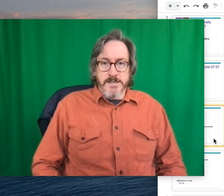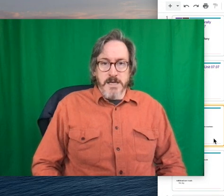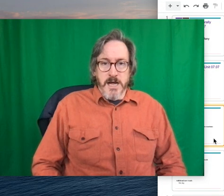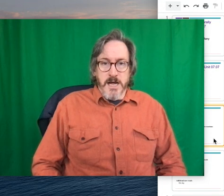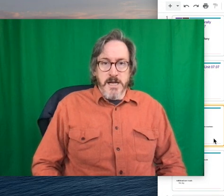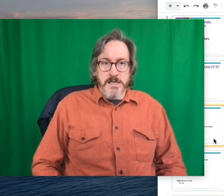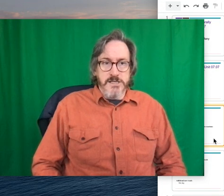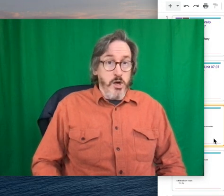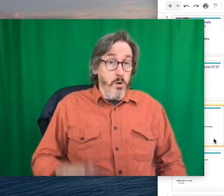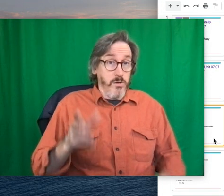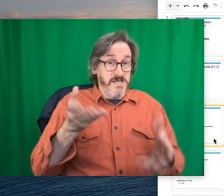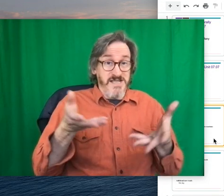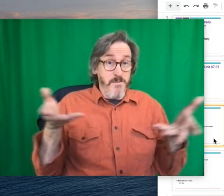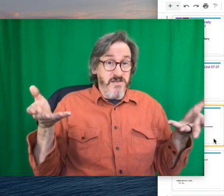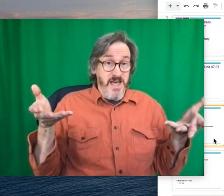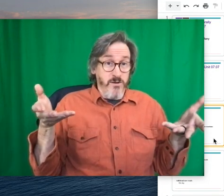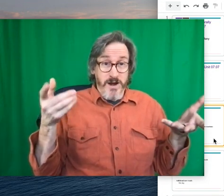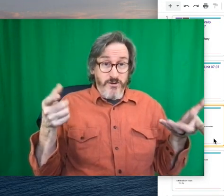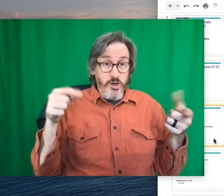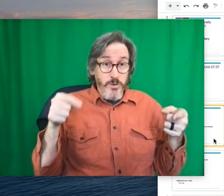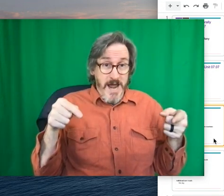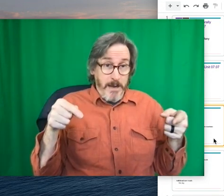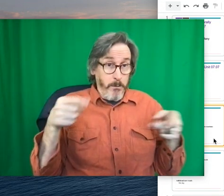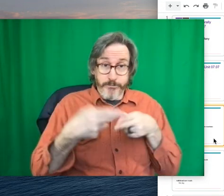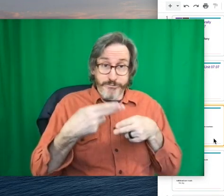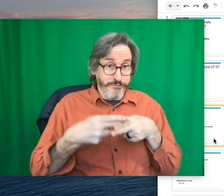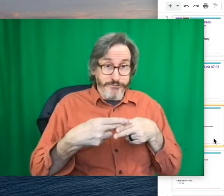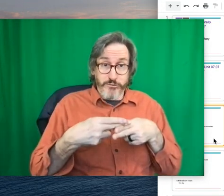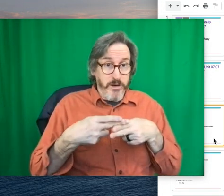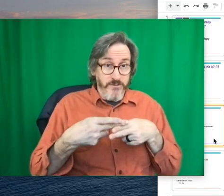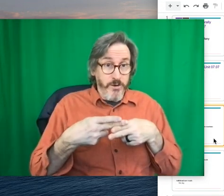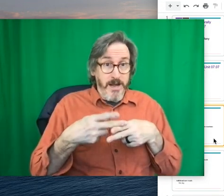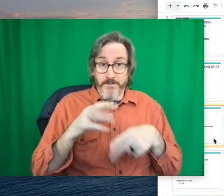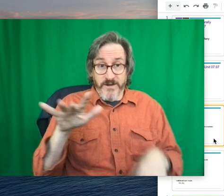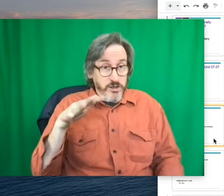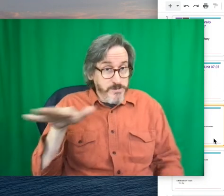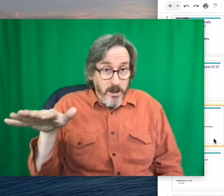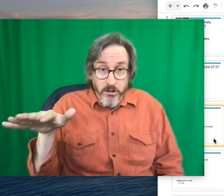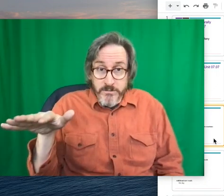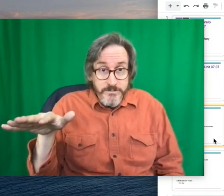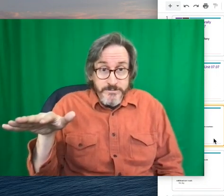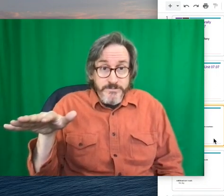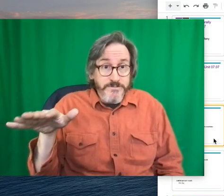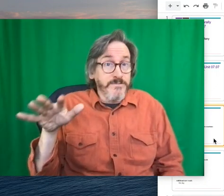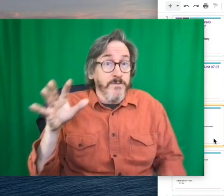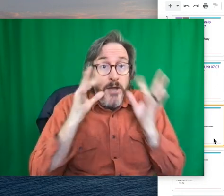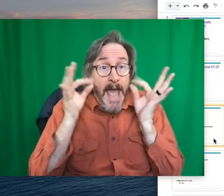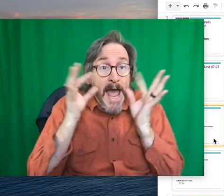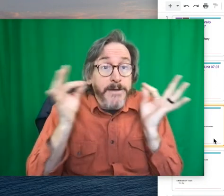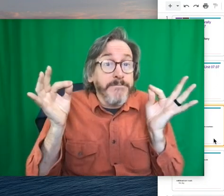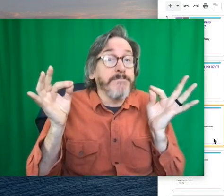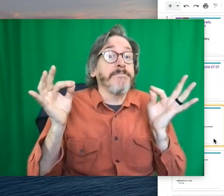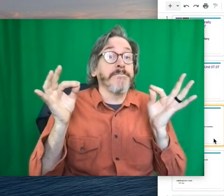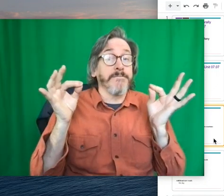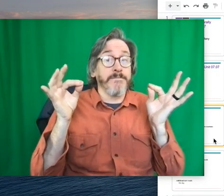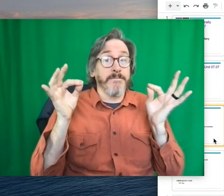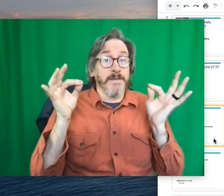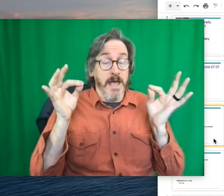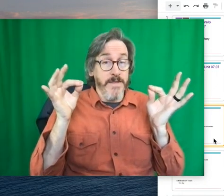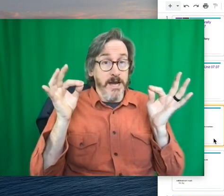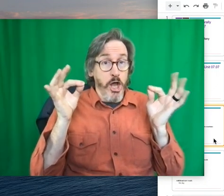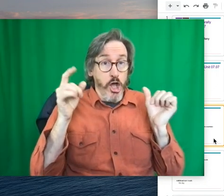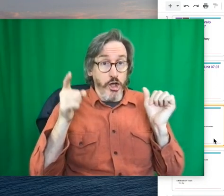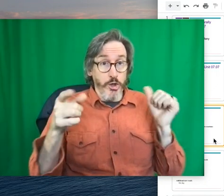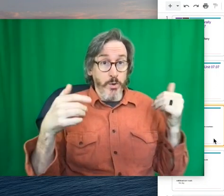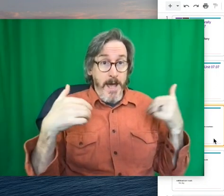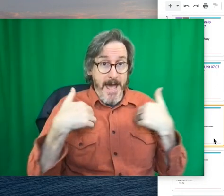is, so something, whatever you name, fingerspell, cat,